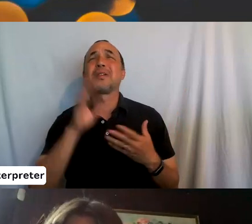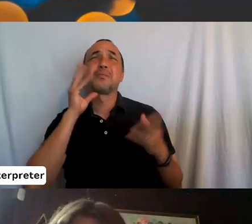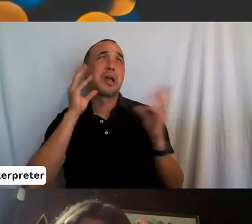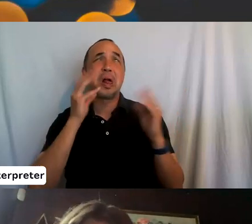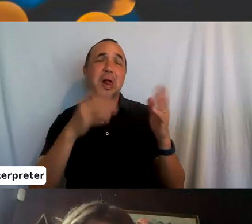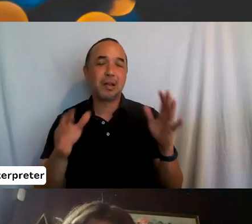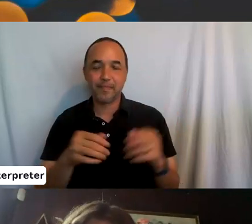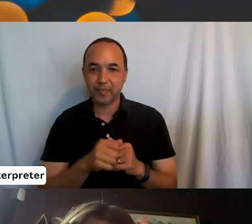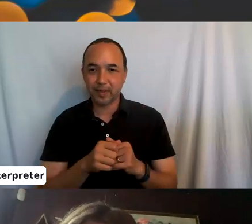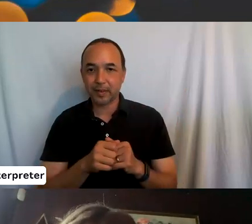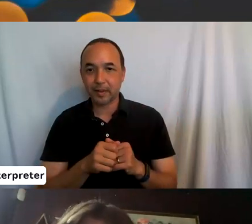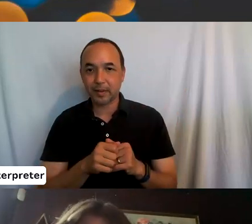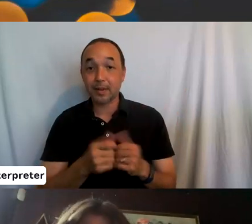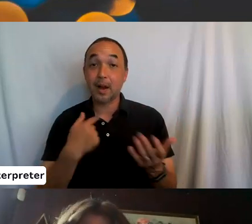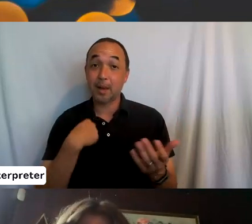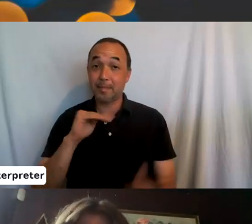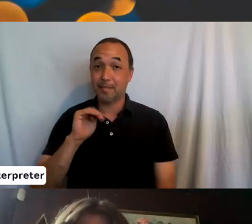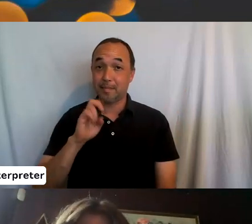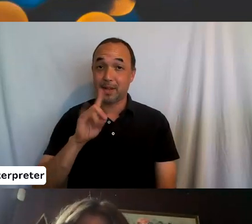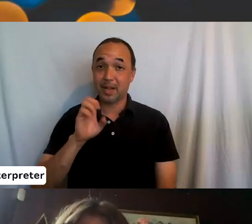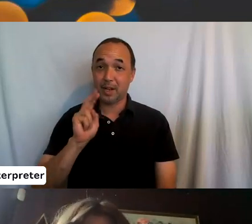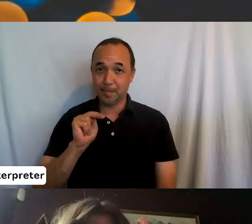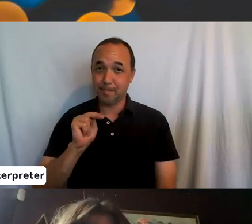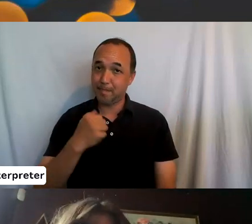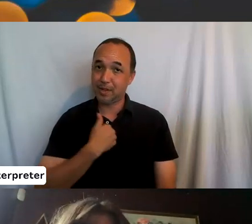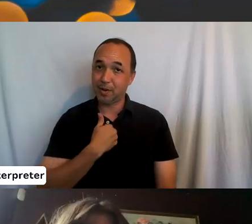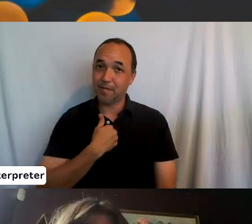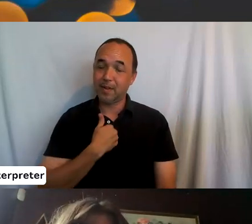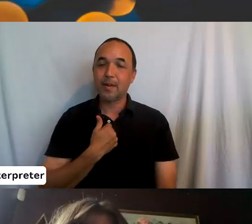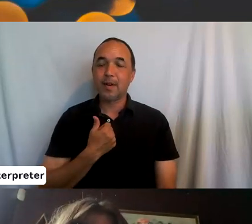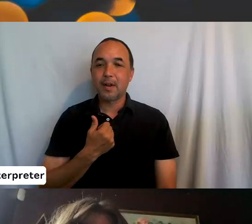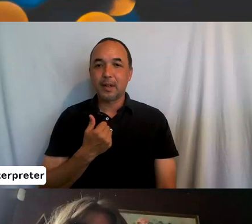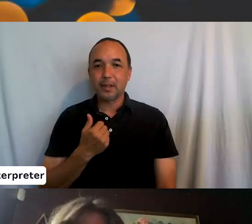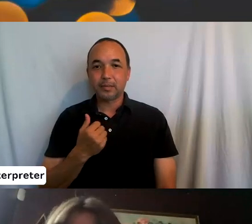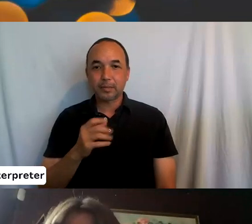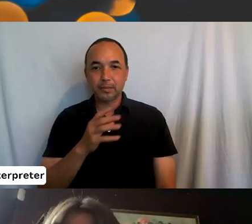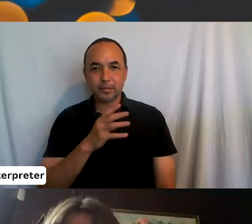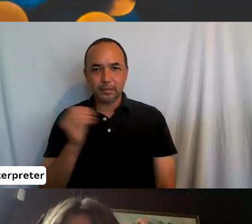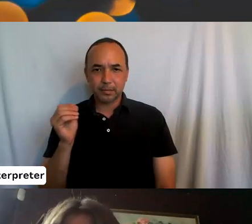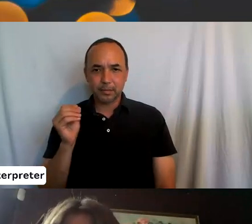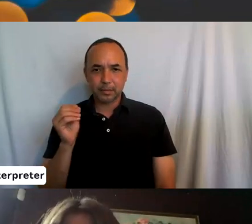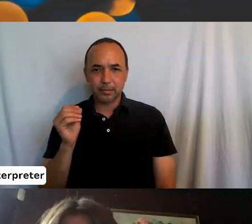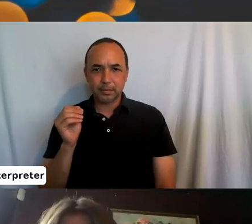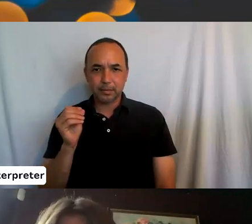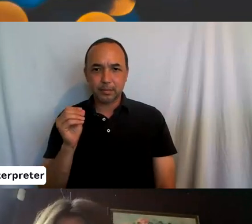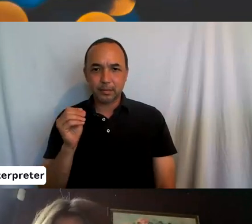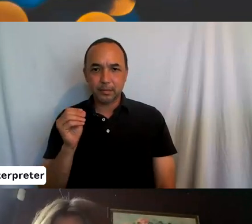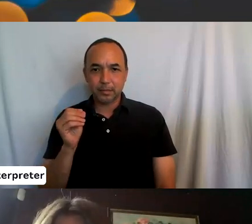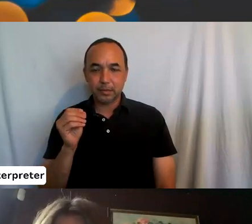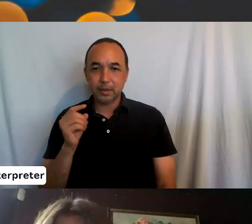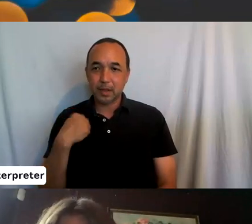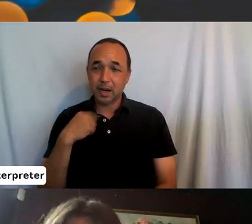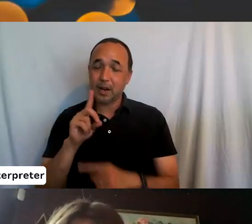psychic medium, and one of the ways that I have students that I work with, but also one of the ways that I think it's important for us to be better mediums is actually learn